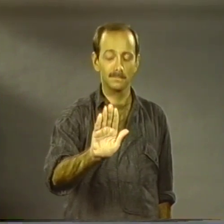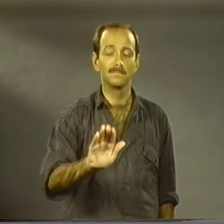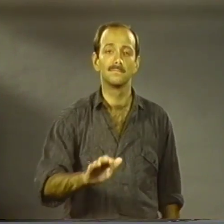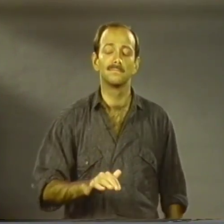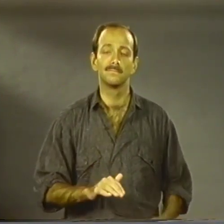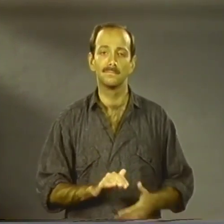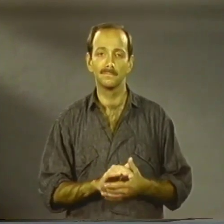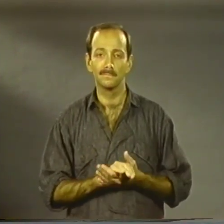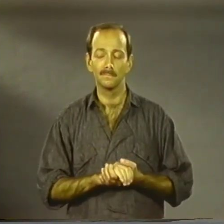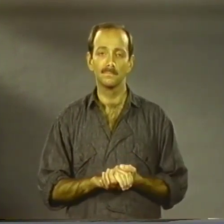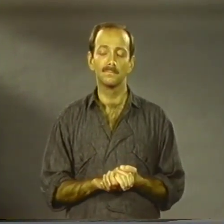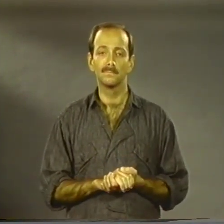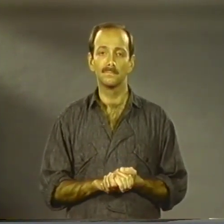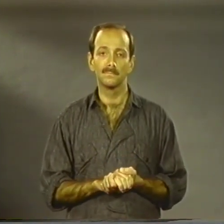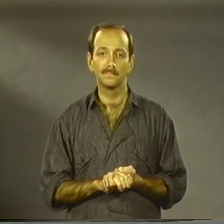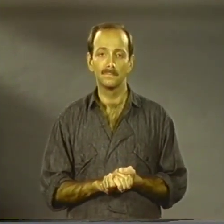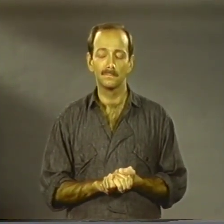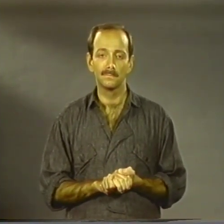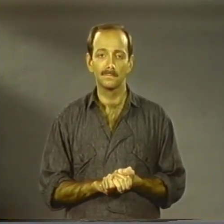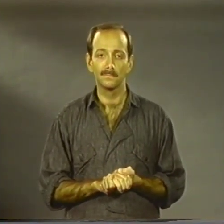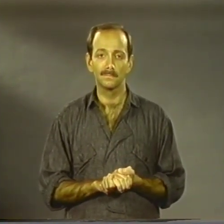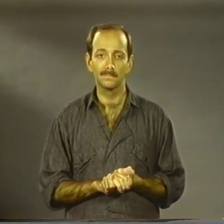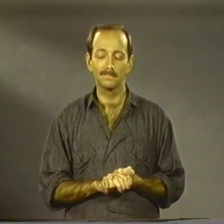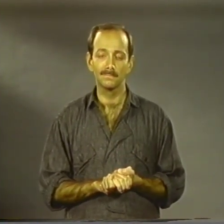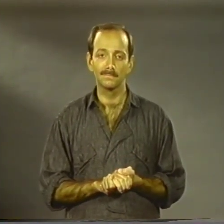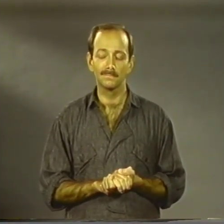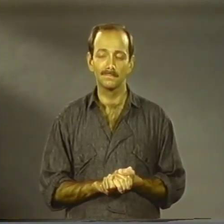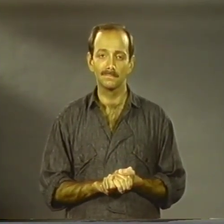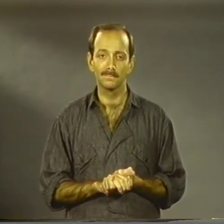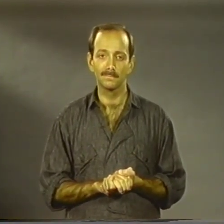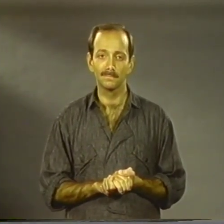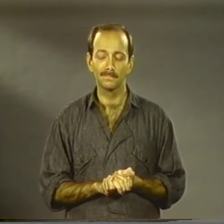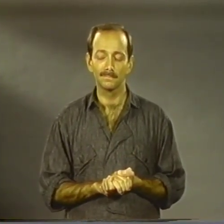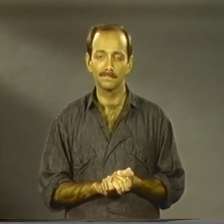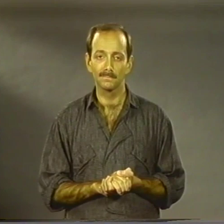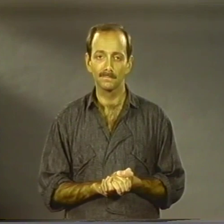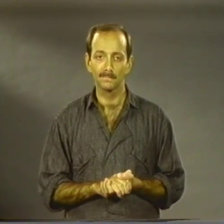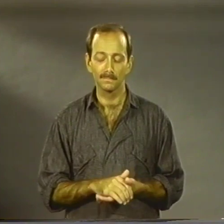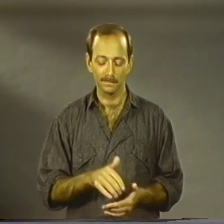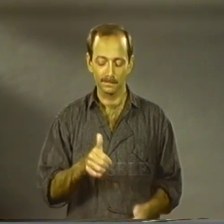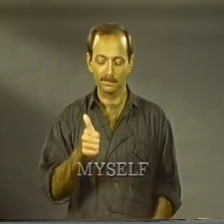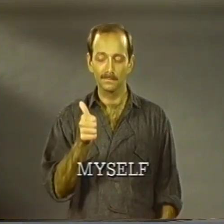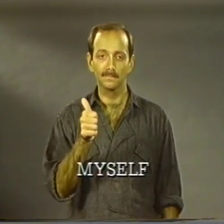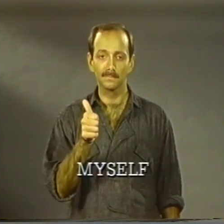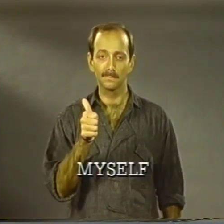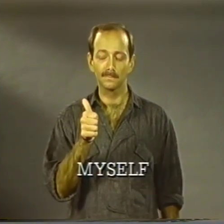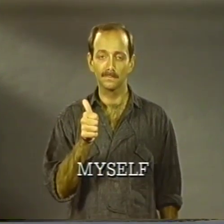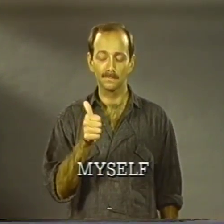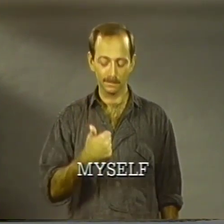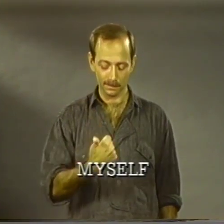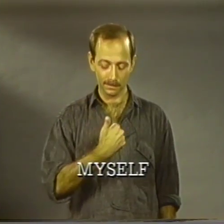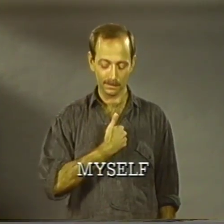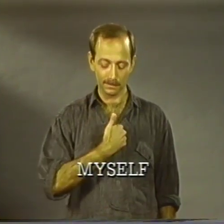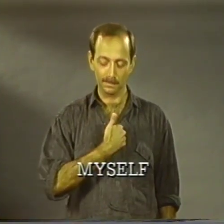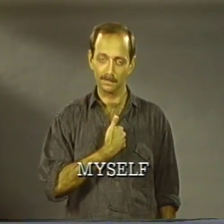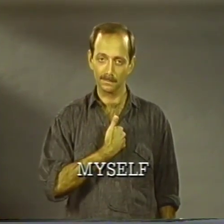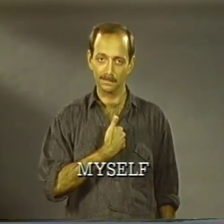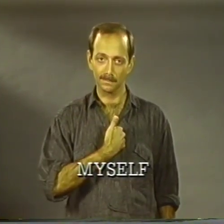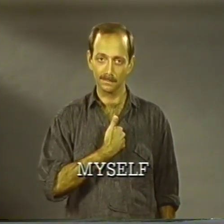Finally, we have reflexive pronouns which use the extended A thumb toward the person. Myself,